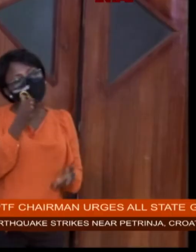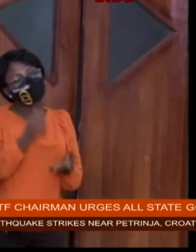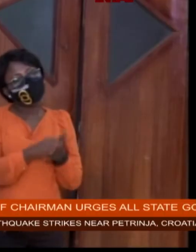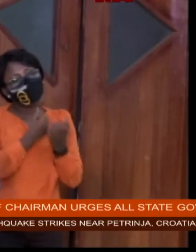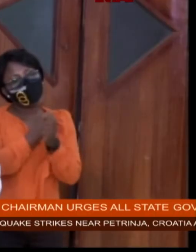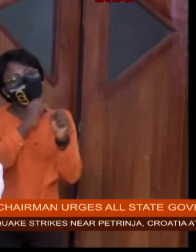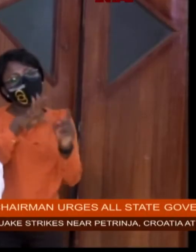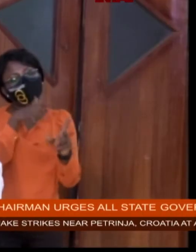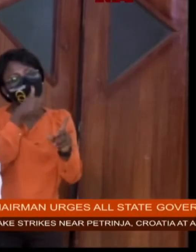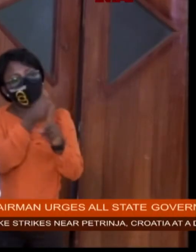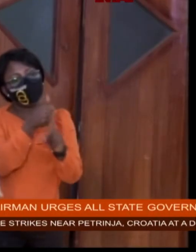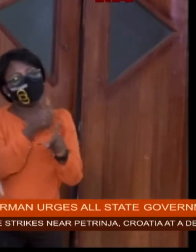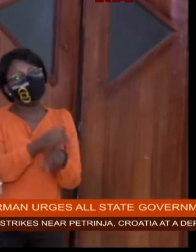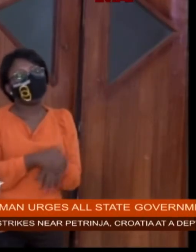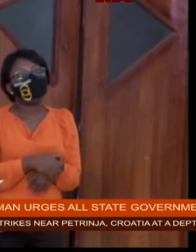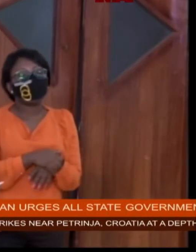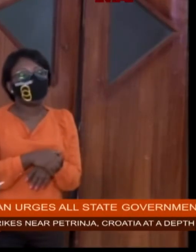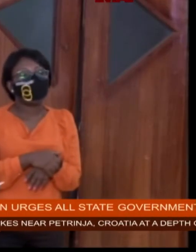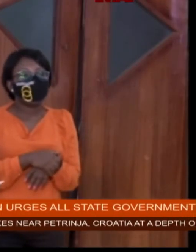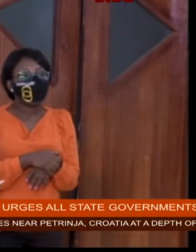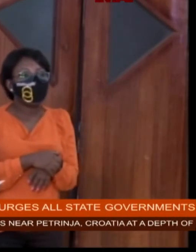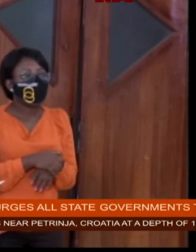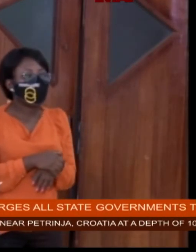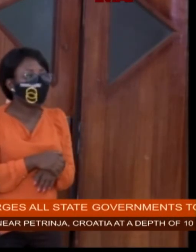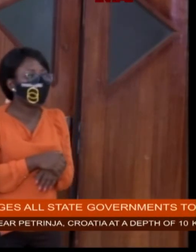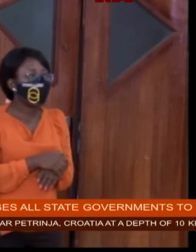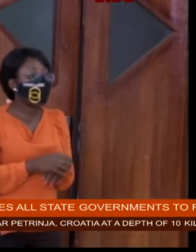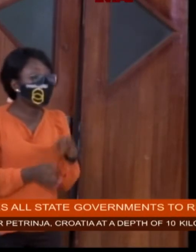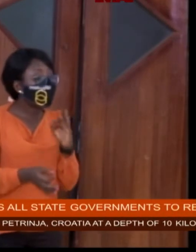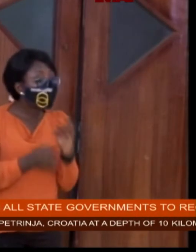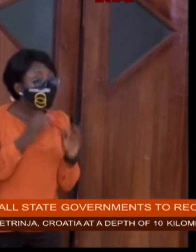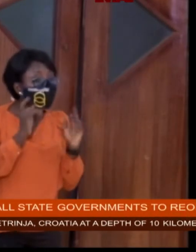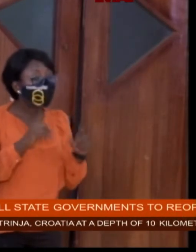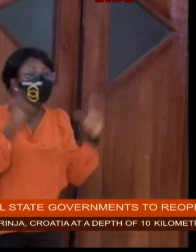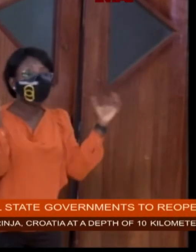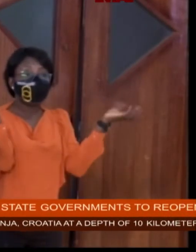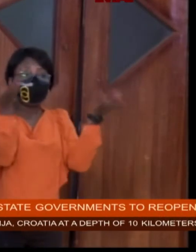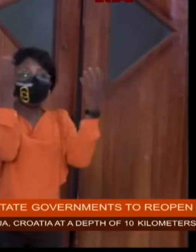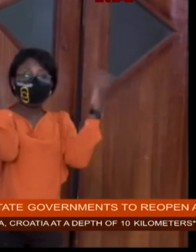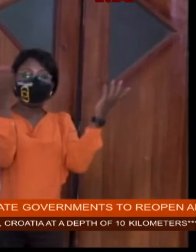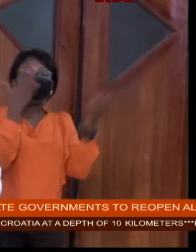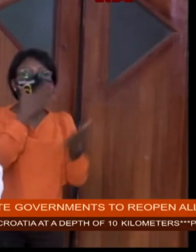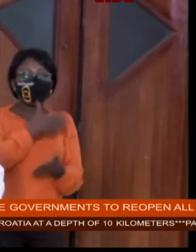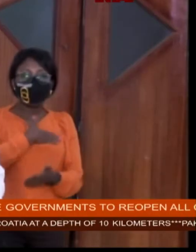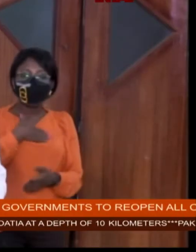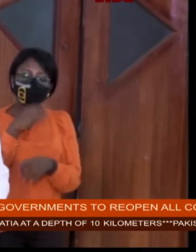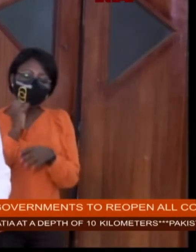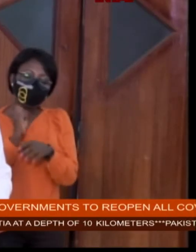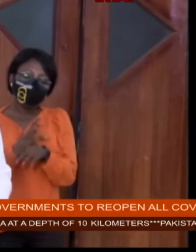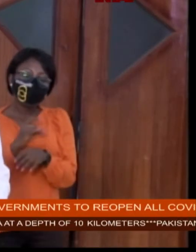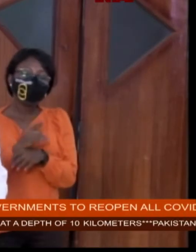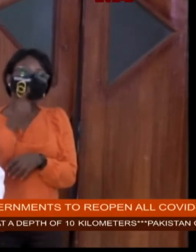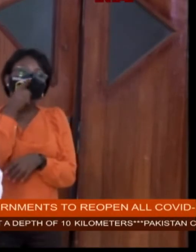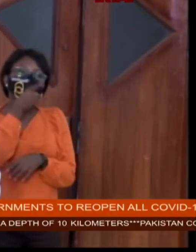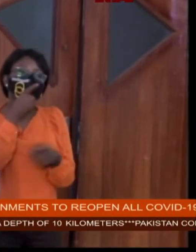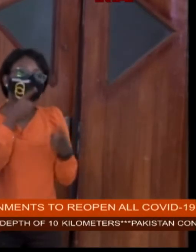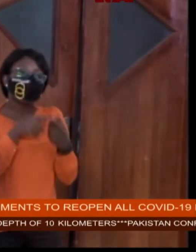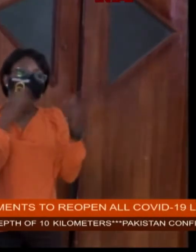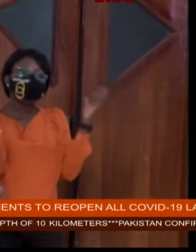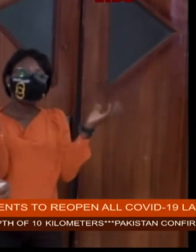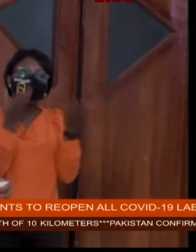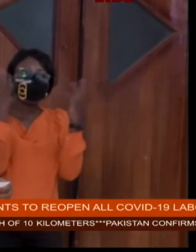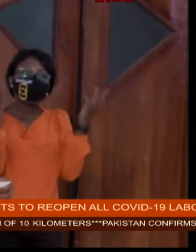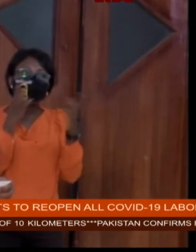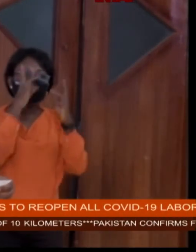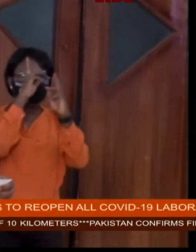save your life beyond 2020. If you must celebrate, please, you are advised to